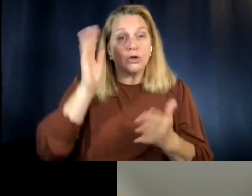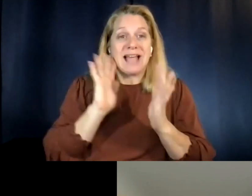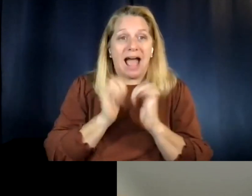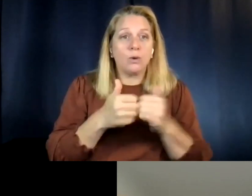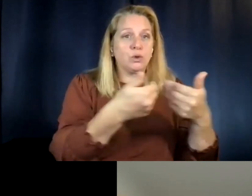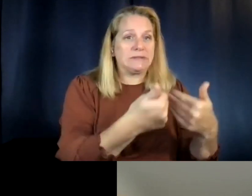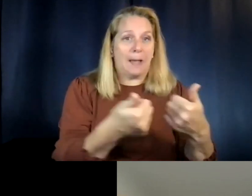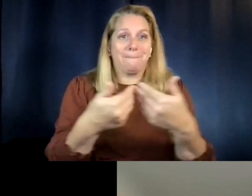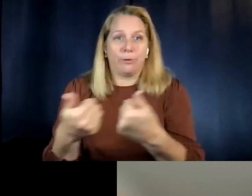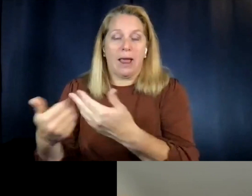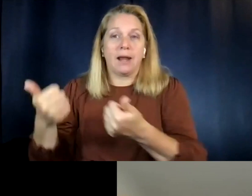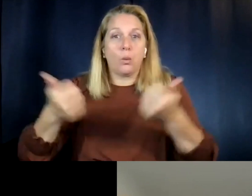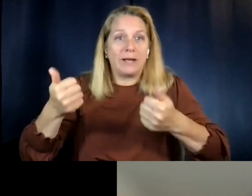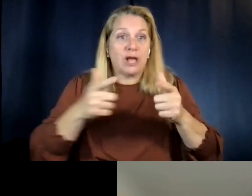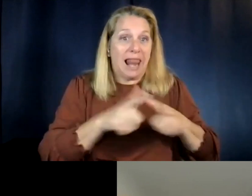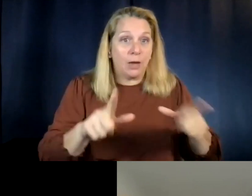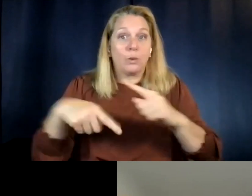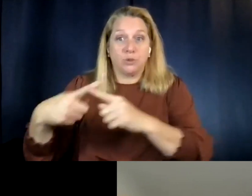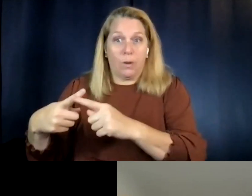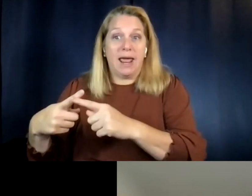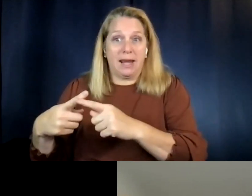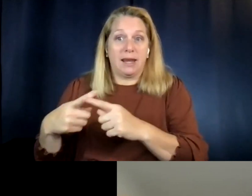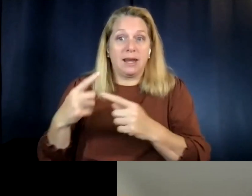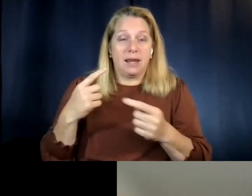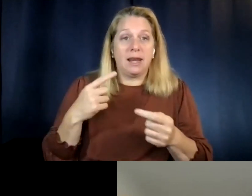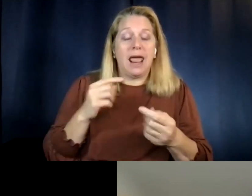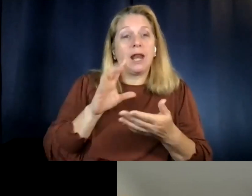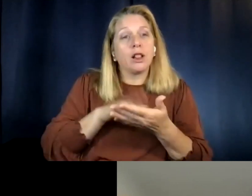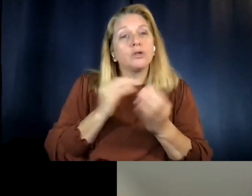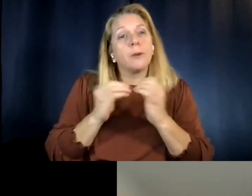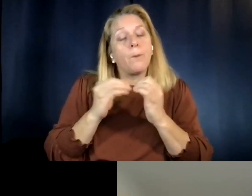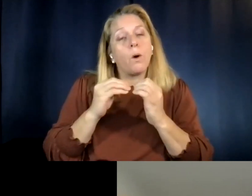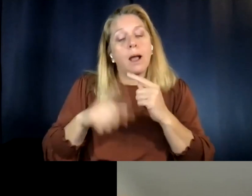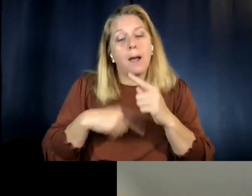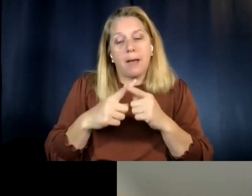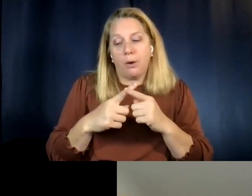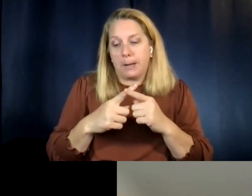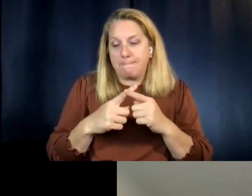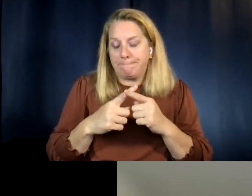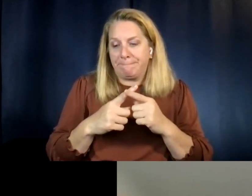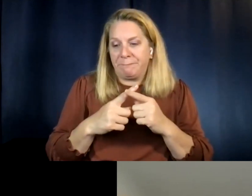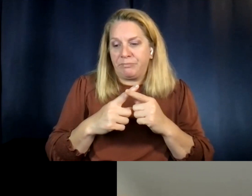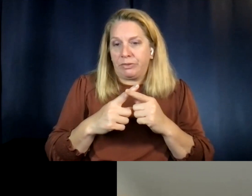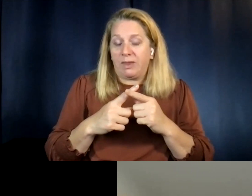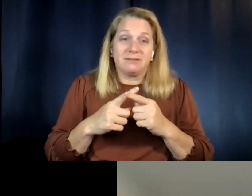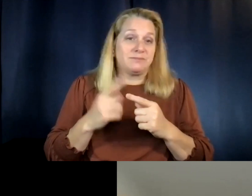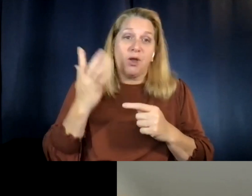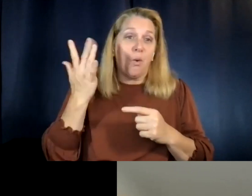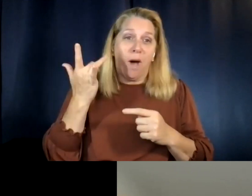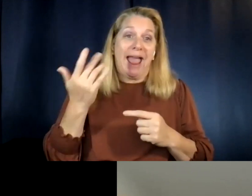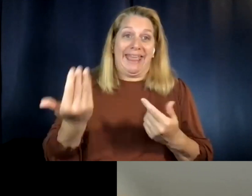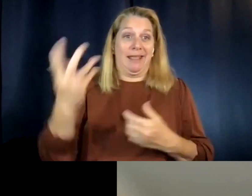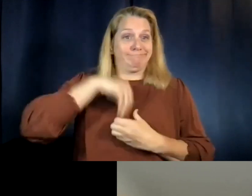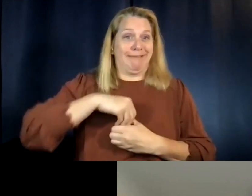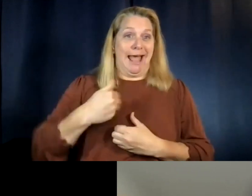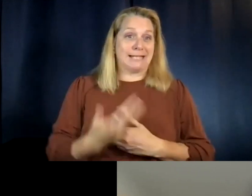languages and, learns a little bit more about why he has three languages going